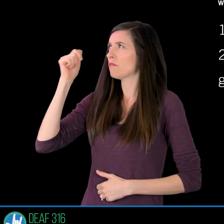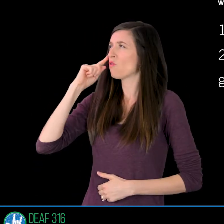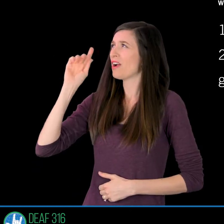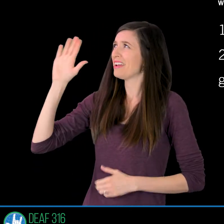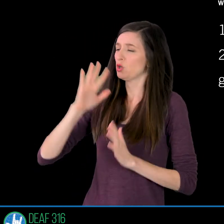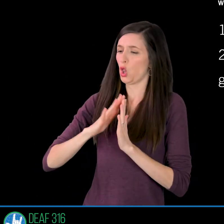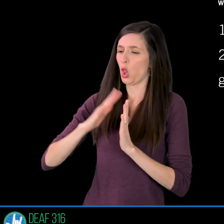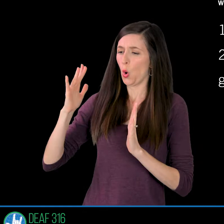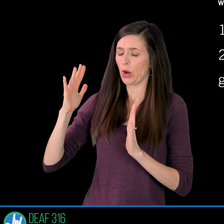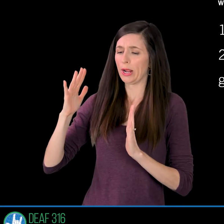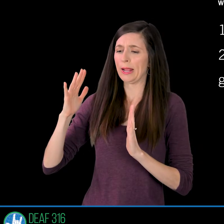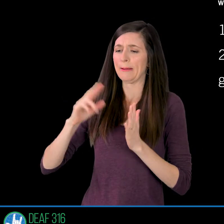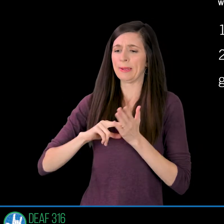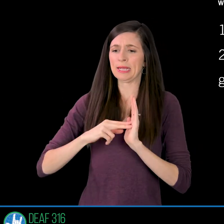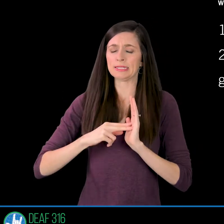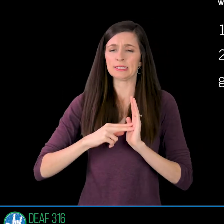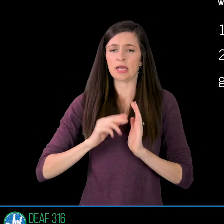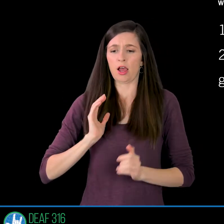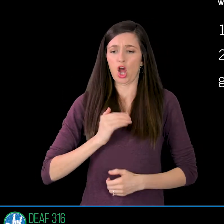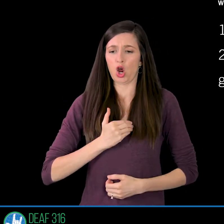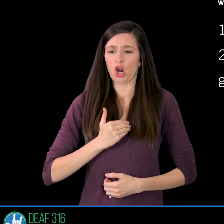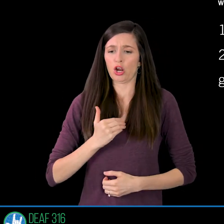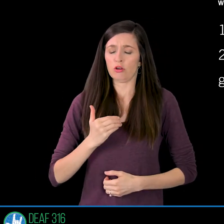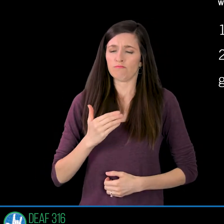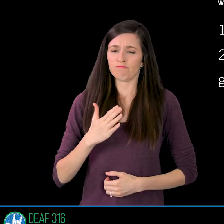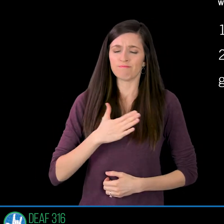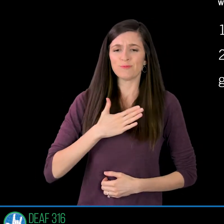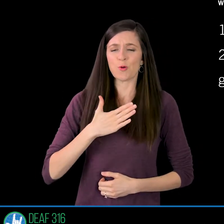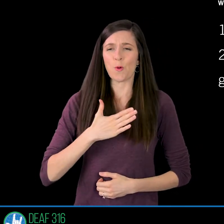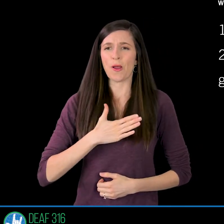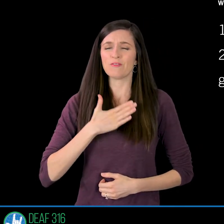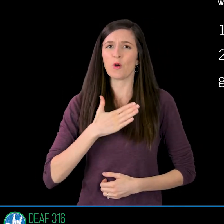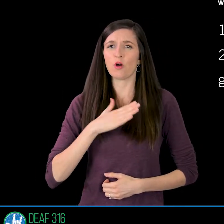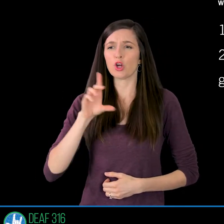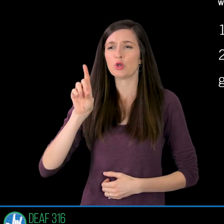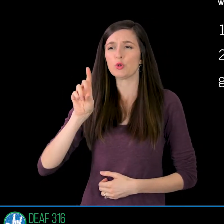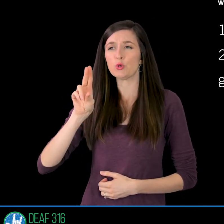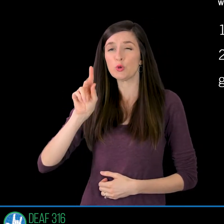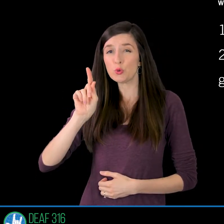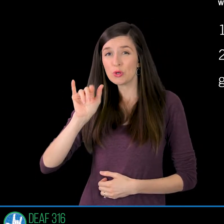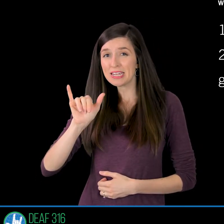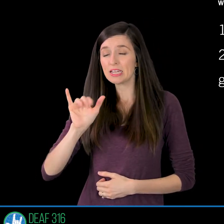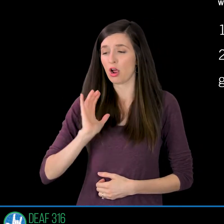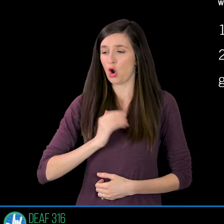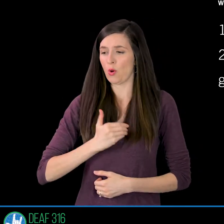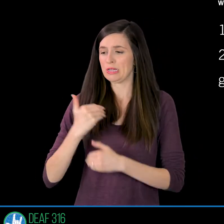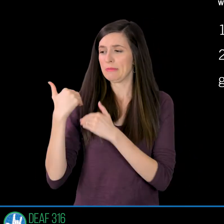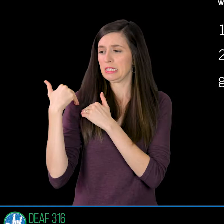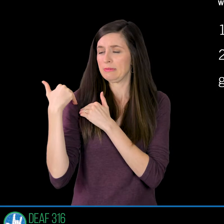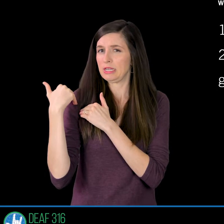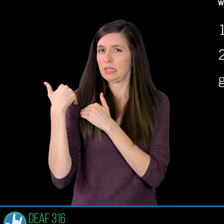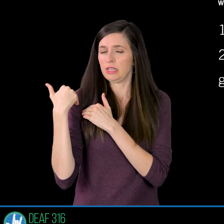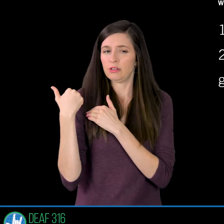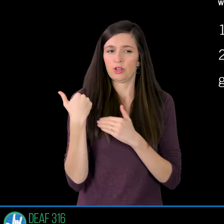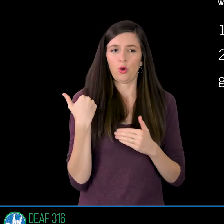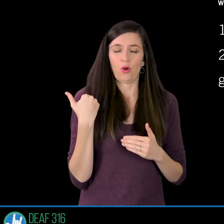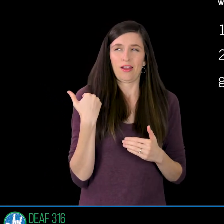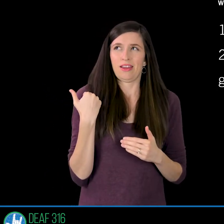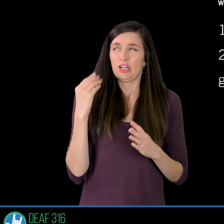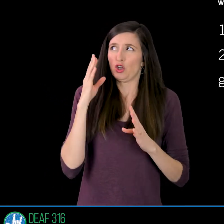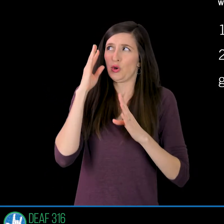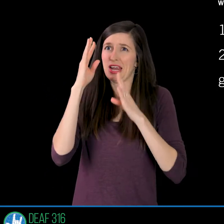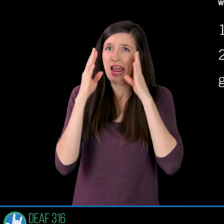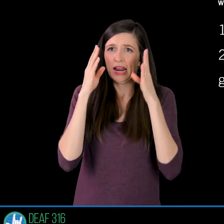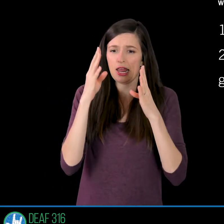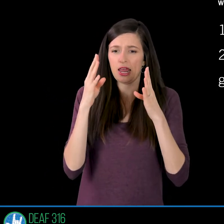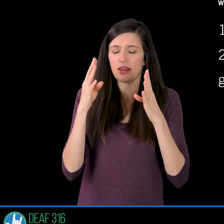the creation, therefore it is man's joyful duty, from